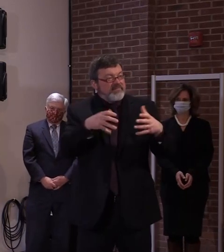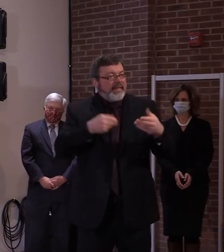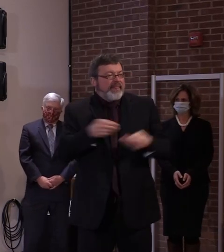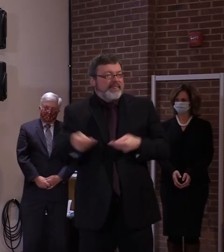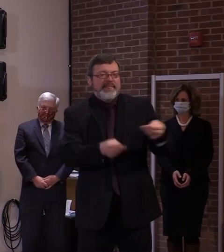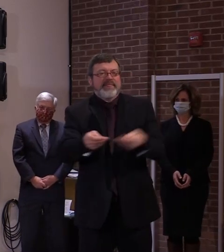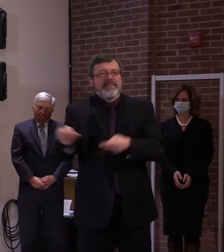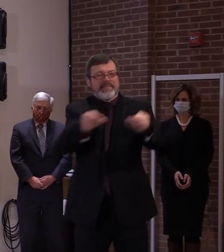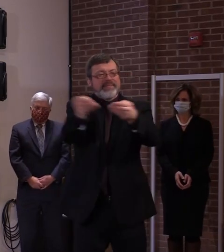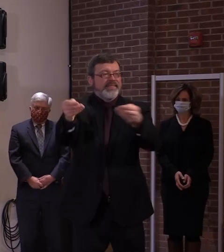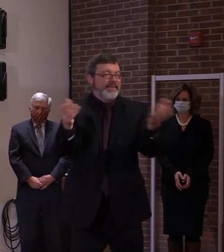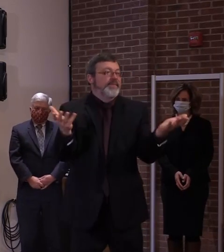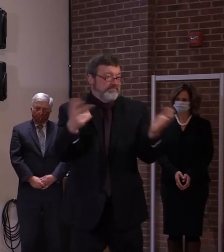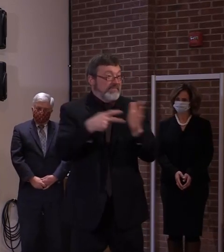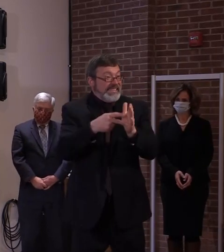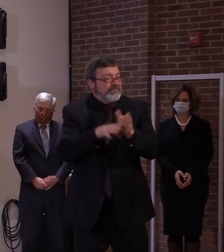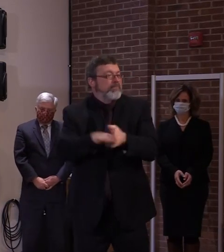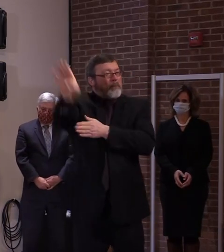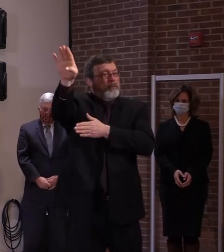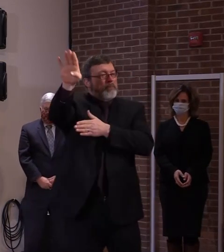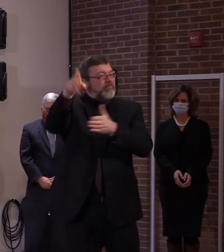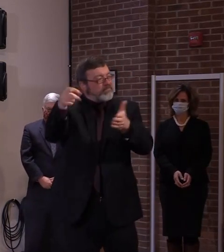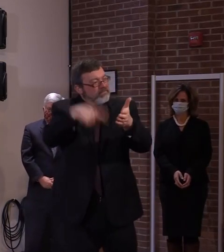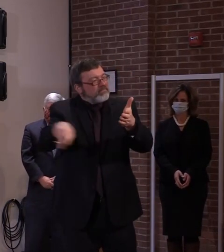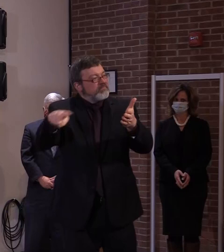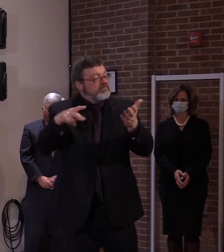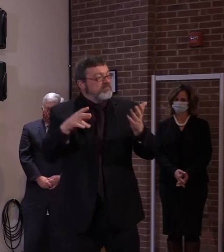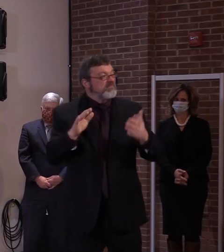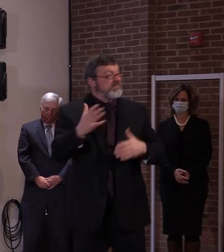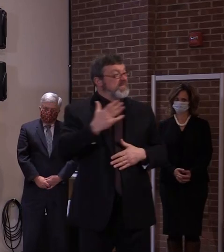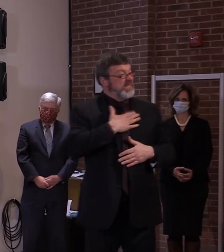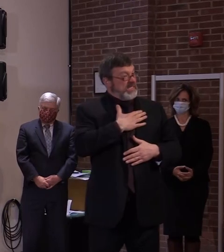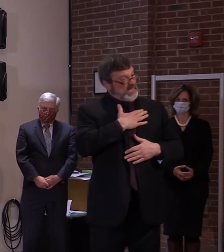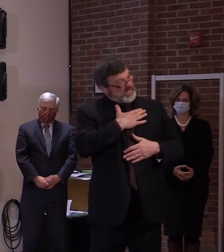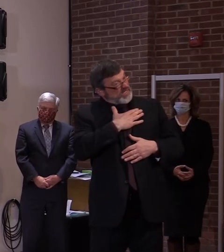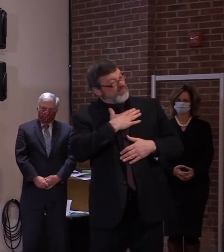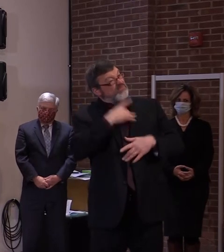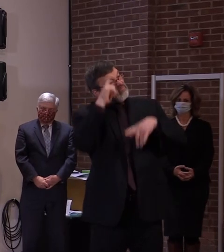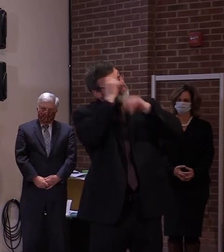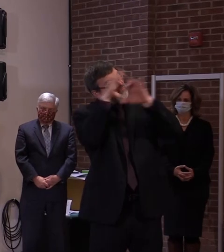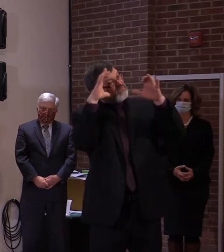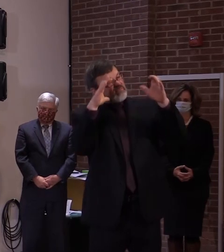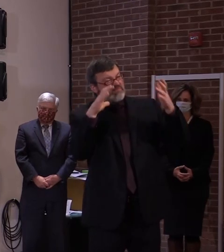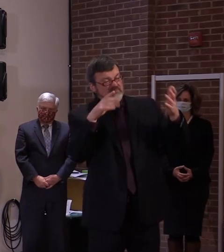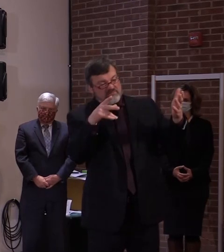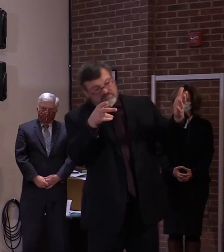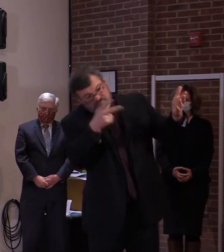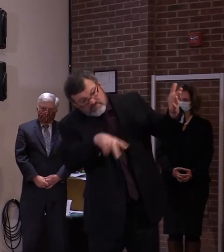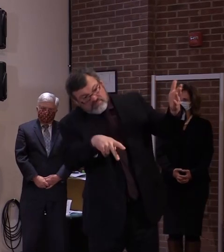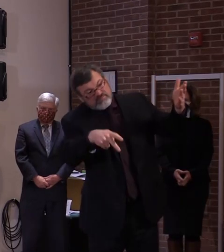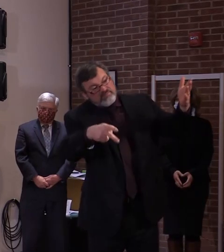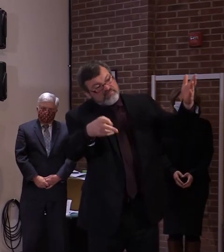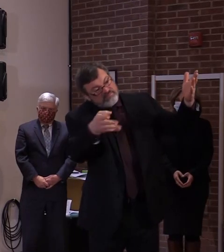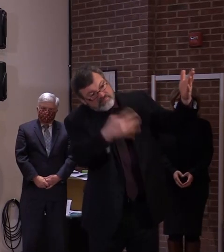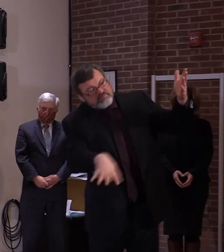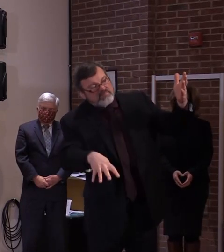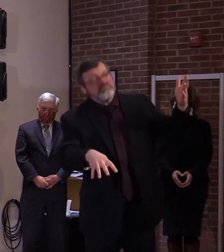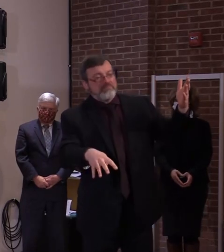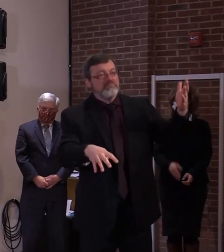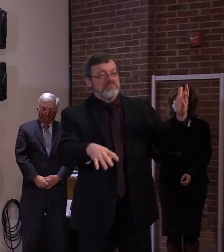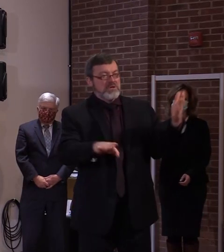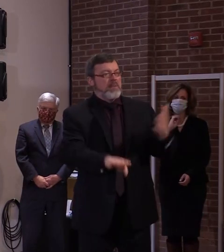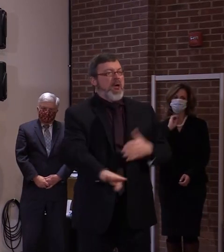weeks away. And if the experience of South Africa, Europe, Canada, and now our